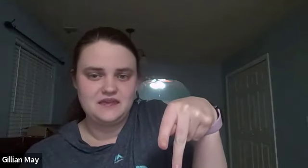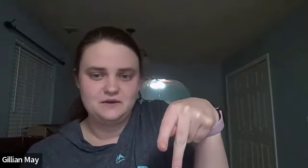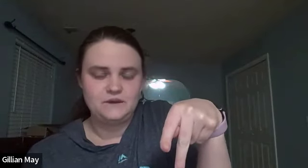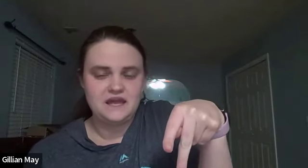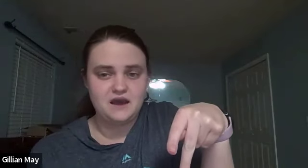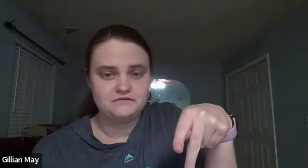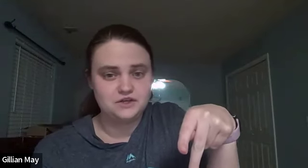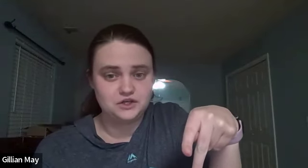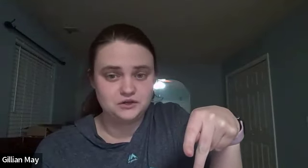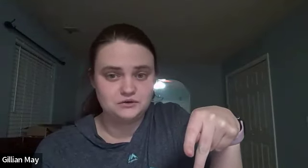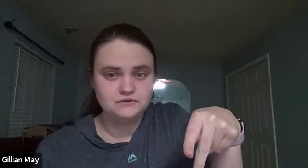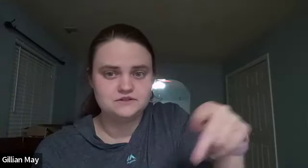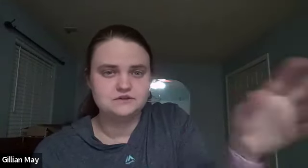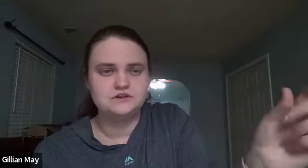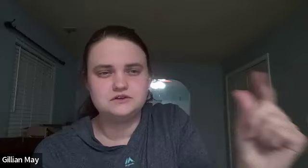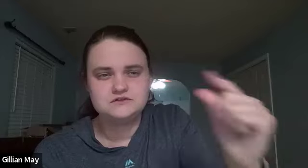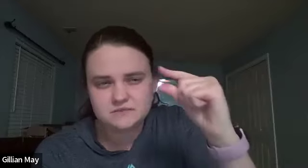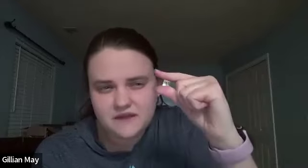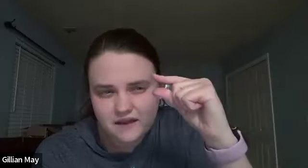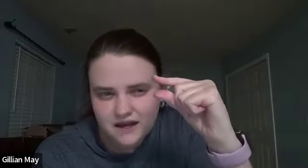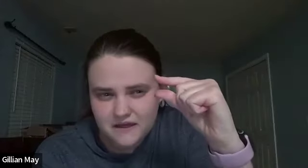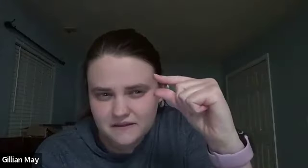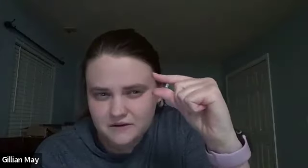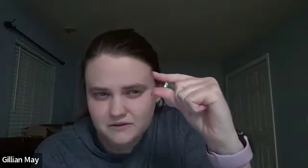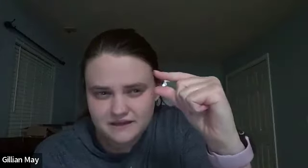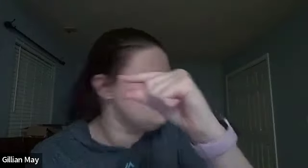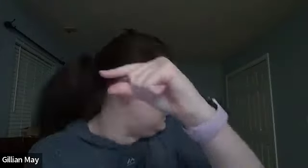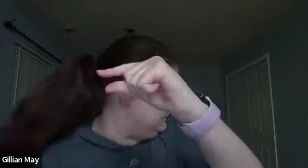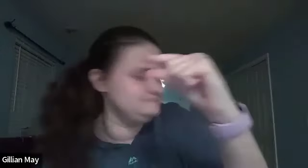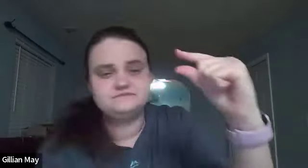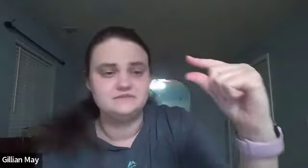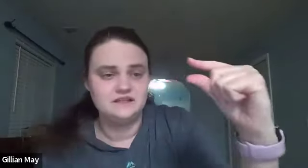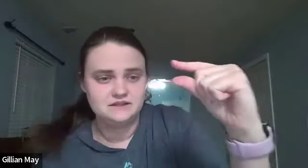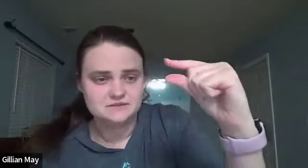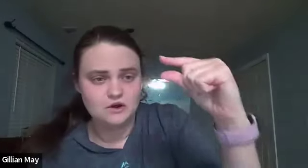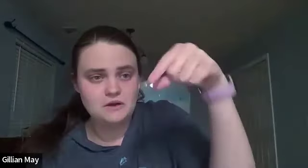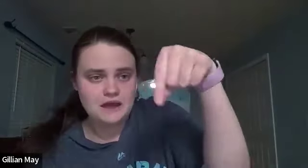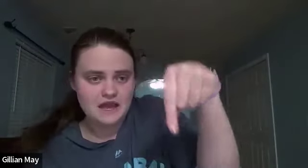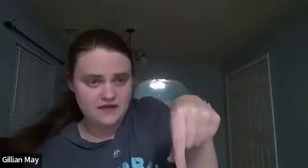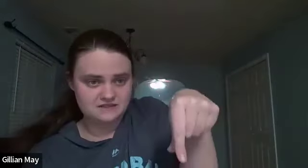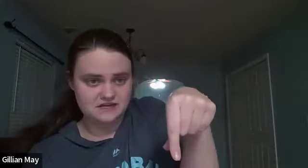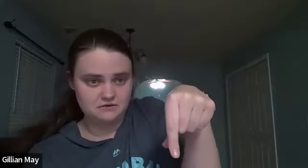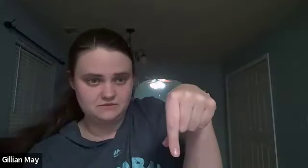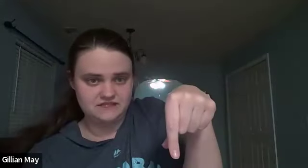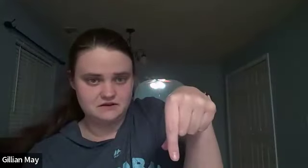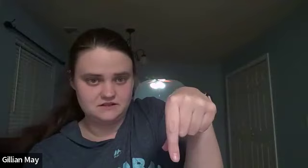Then we have Q. So Q is going to be that kind of that little like small, and that's now going to be down as